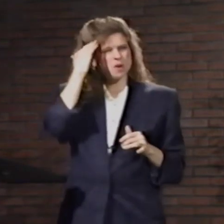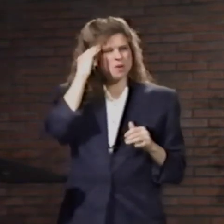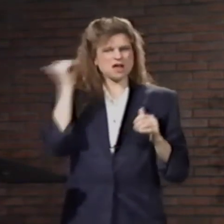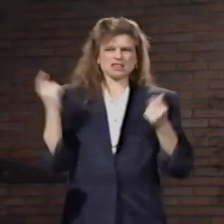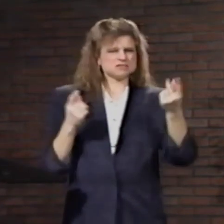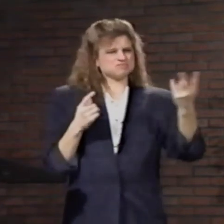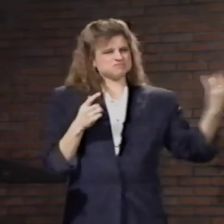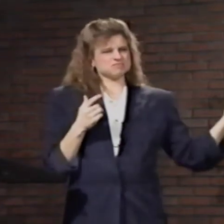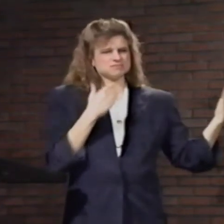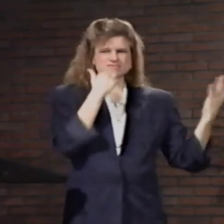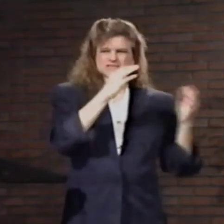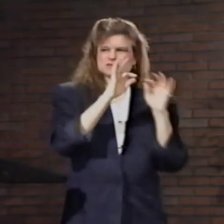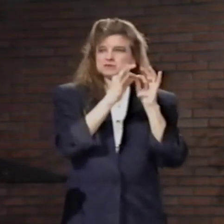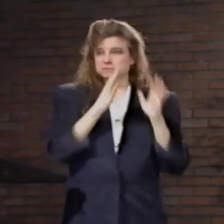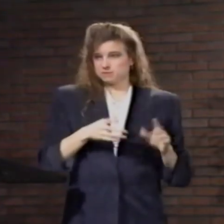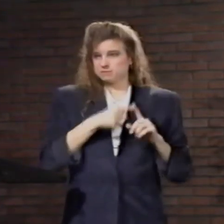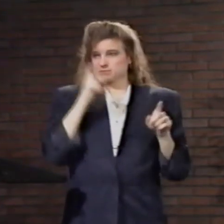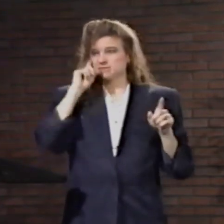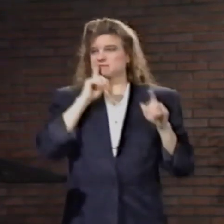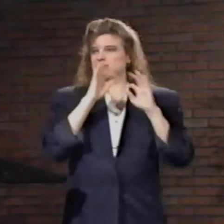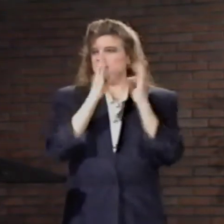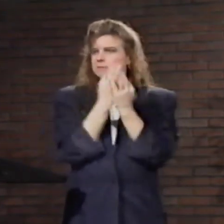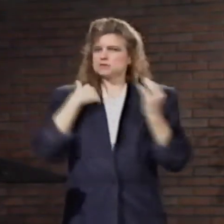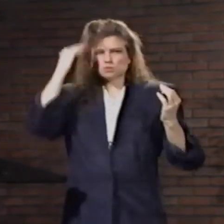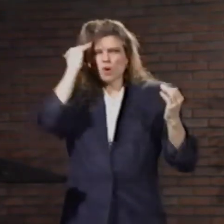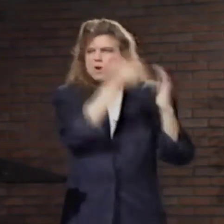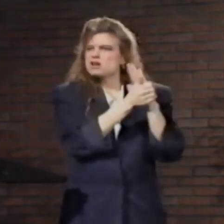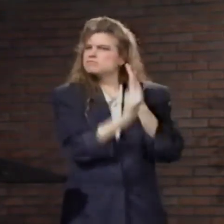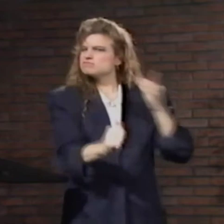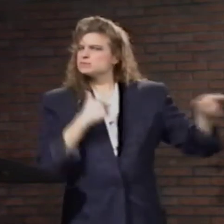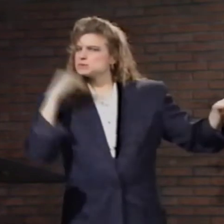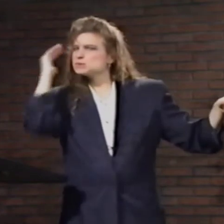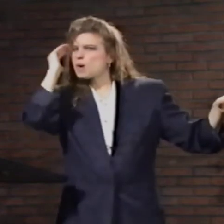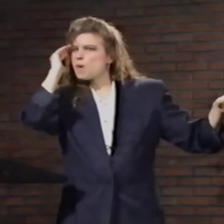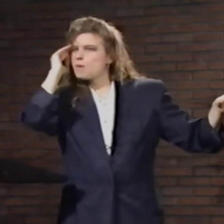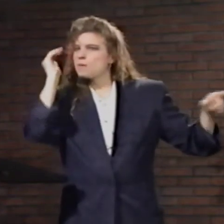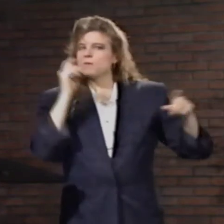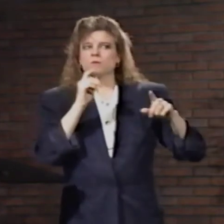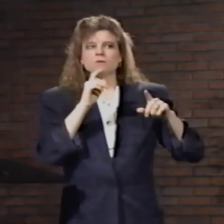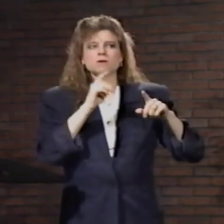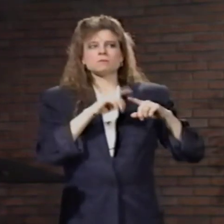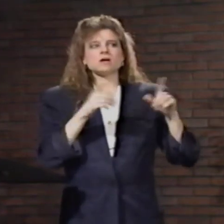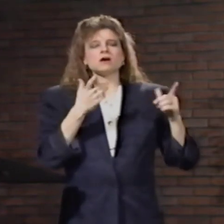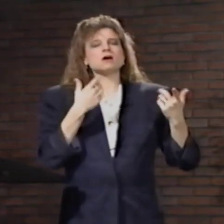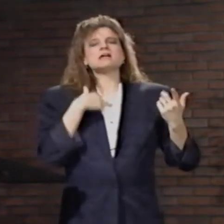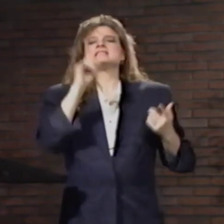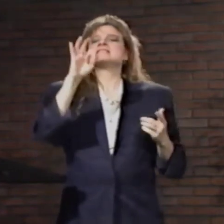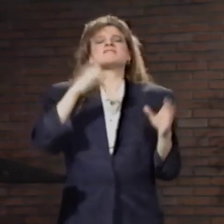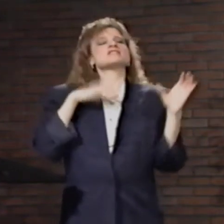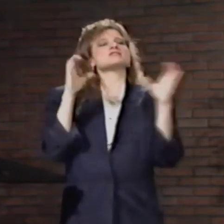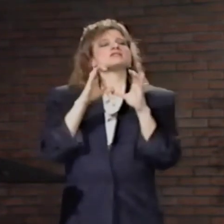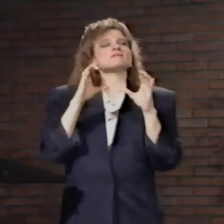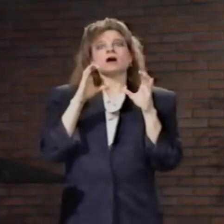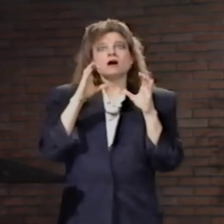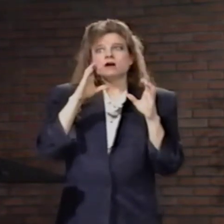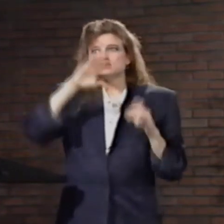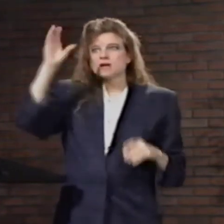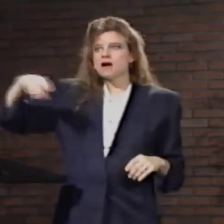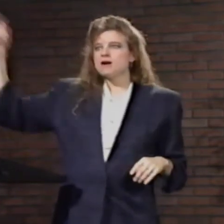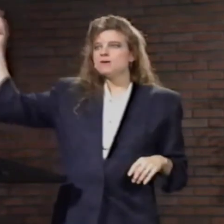followed my wishes, so I was happy about that, and I realized that these 2 interpreters were from Chicago. And I knew that the interpreters from Iowa City were all